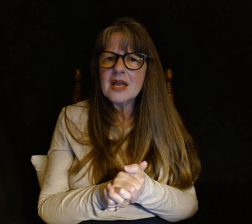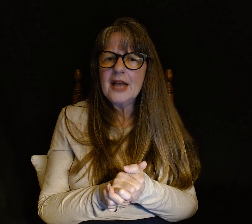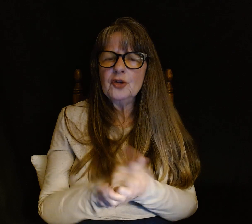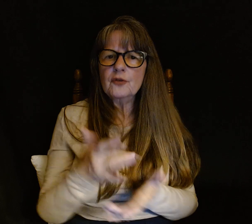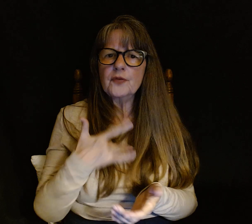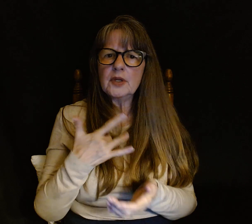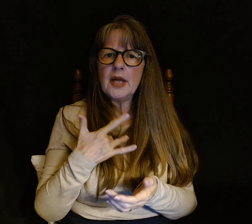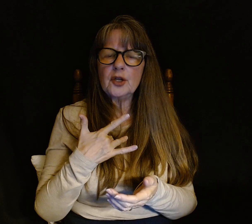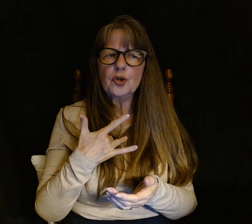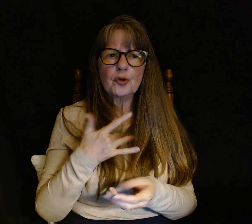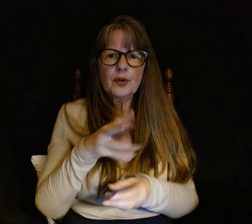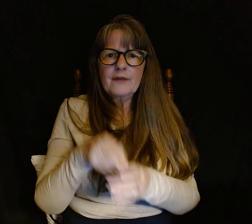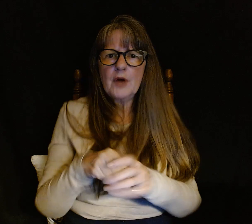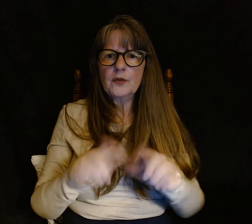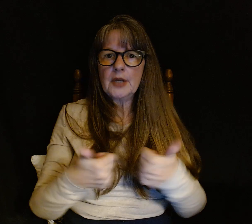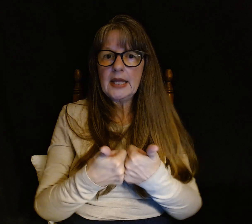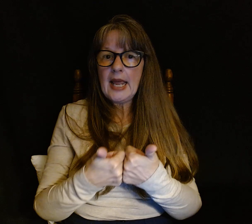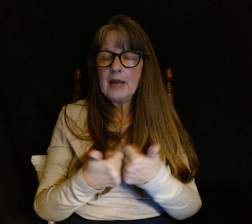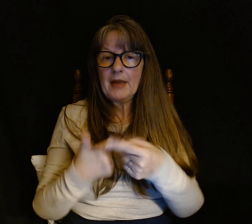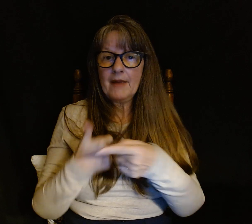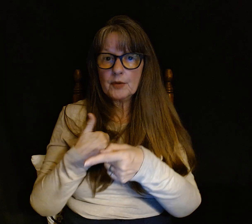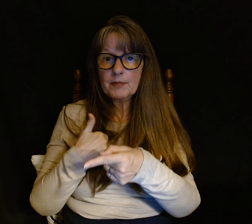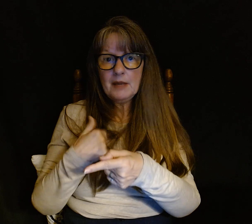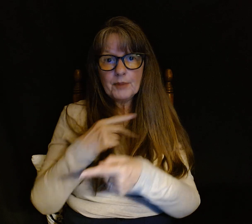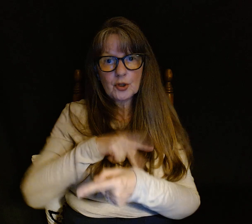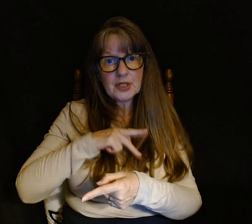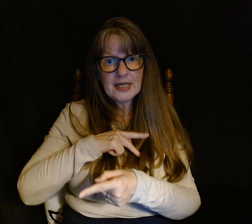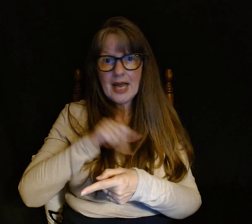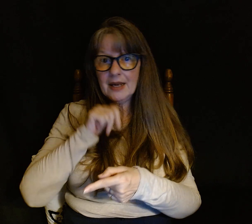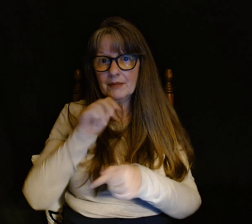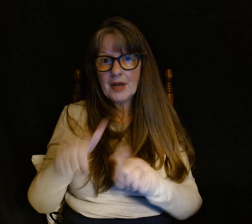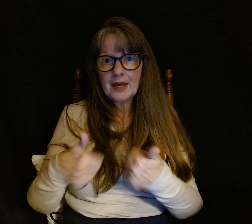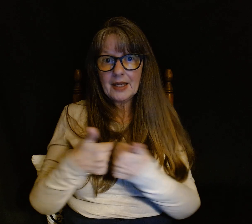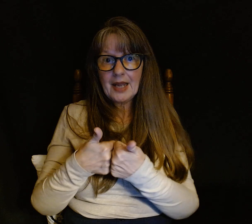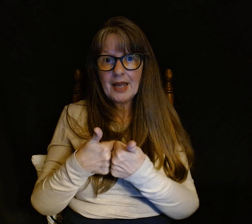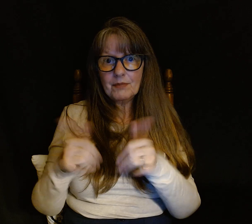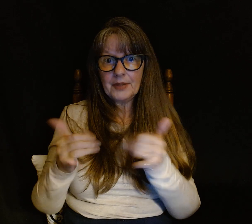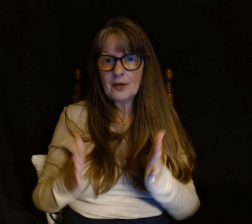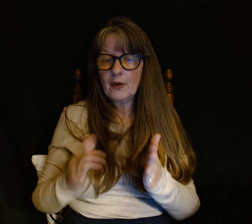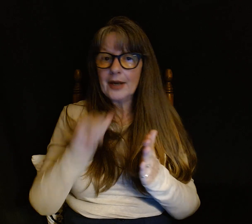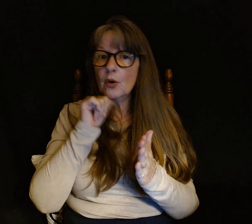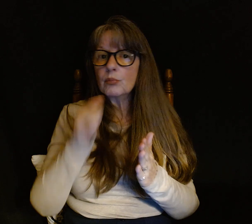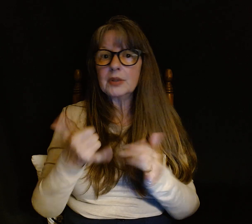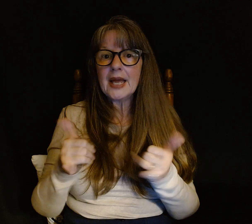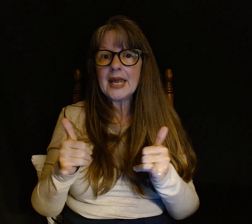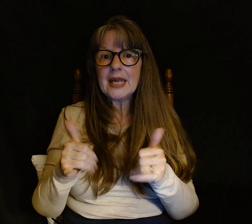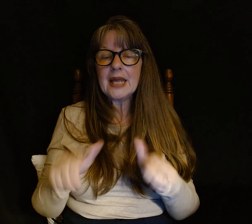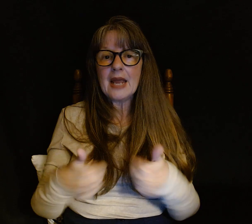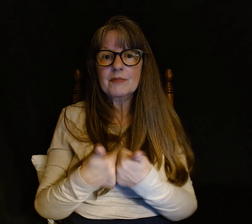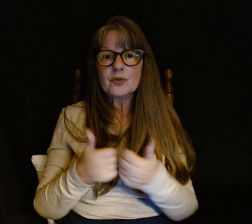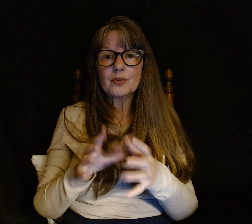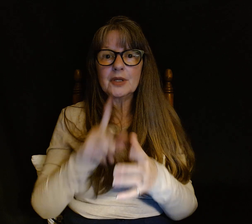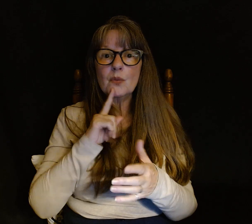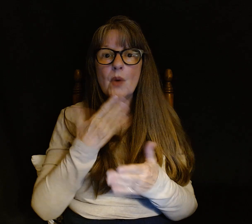you feel like you're involved in a game. And for me personally, I am not a game player, or I don't play games really well.